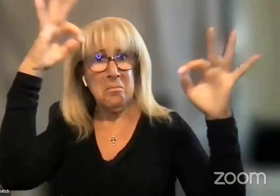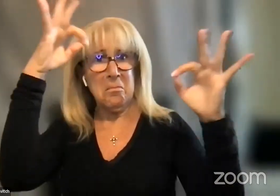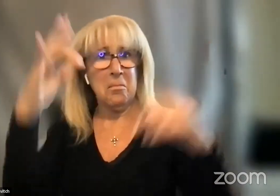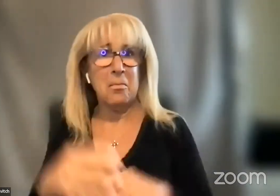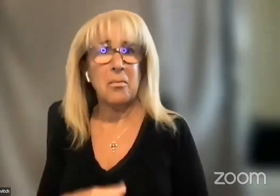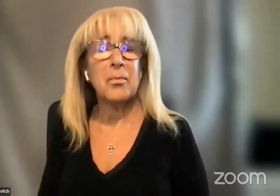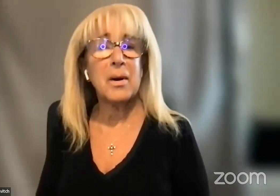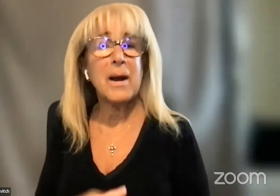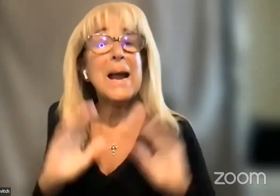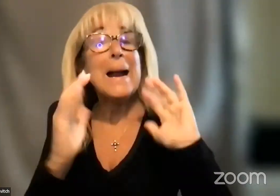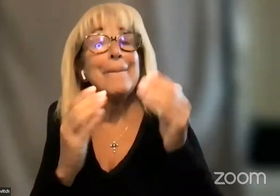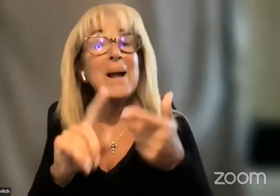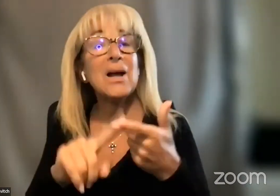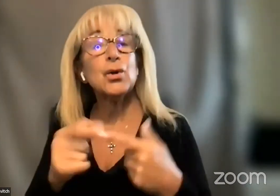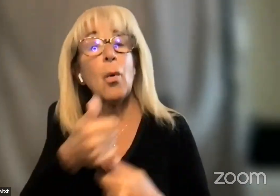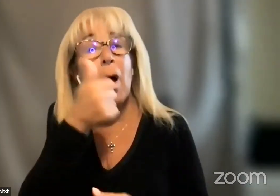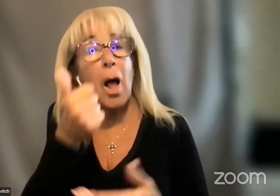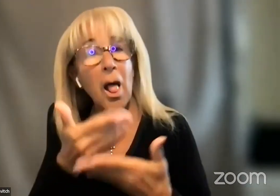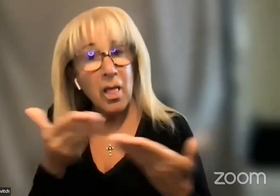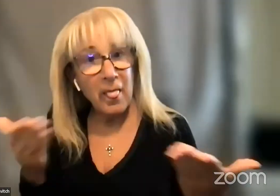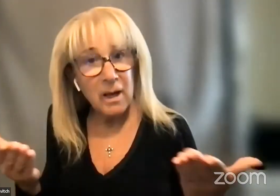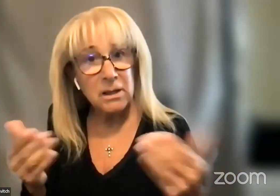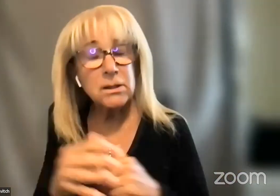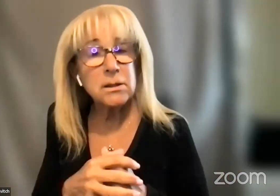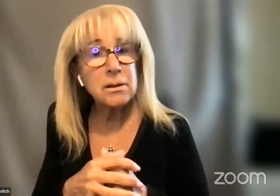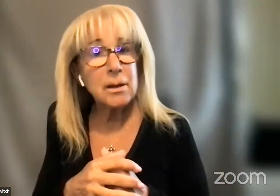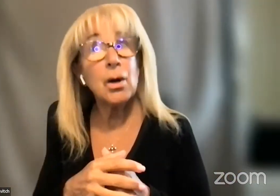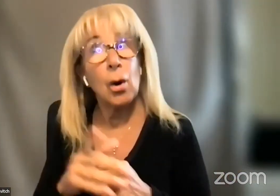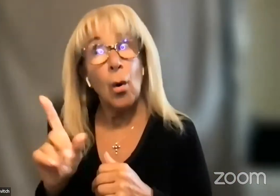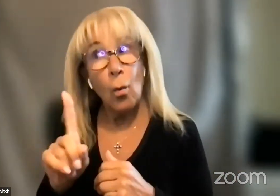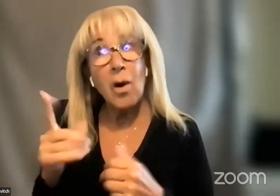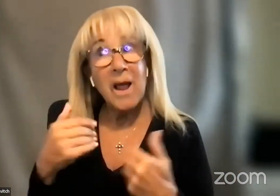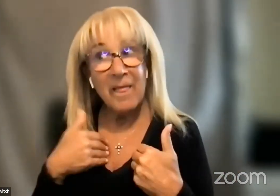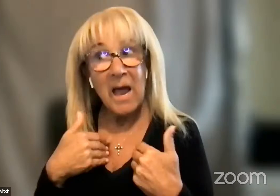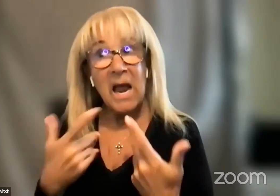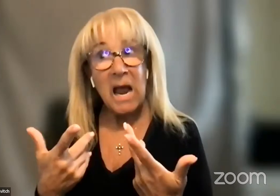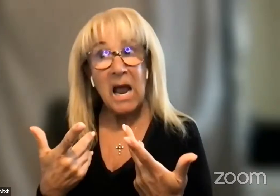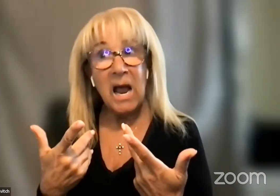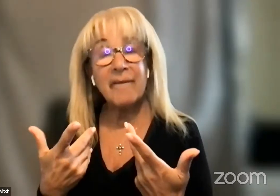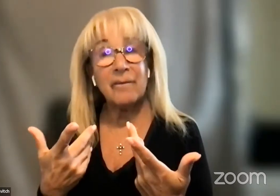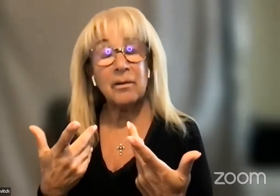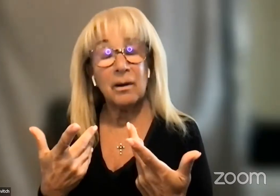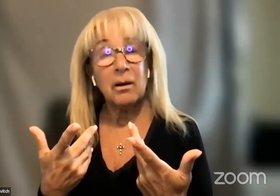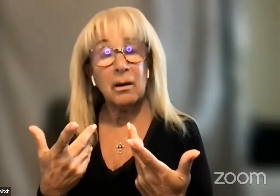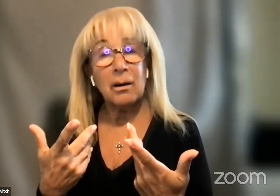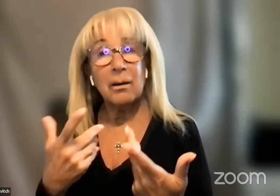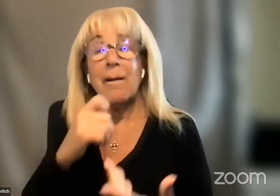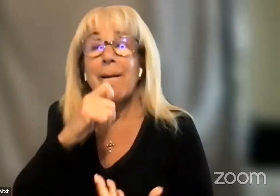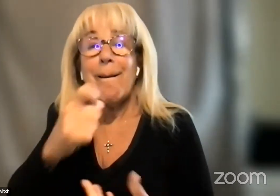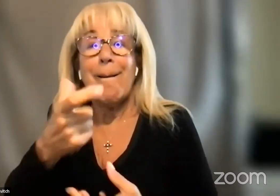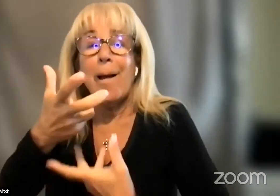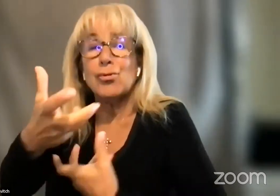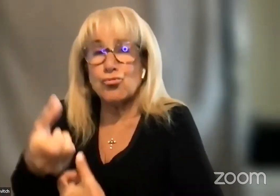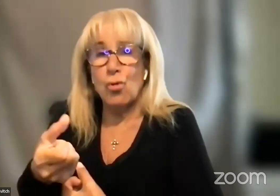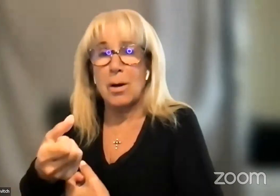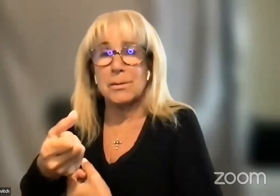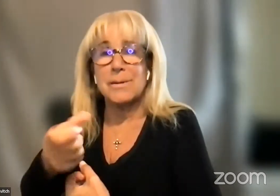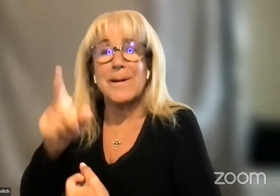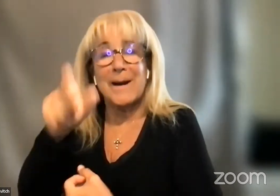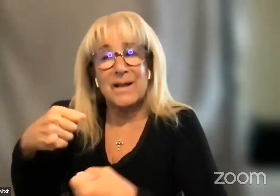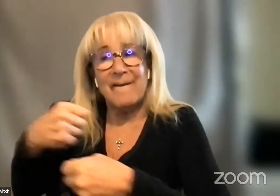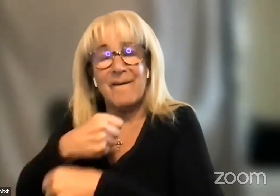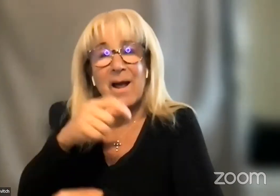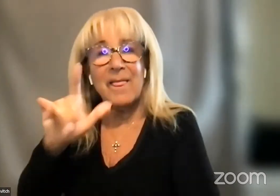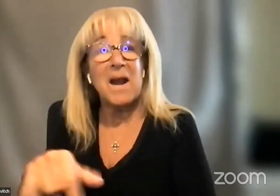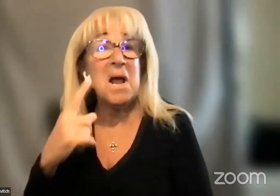compared to other things where there really are sources of distrust that I do understand. All right, so I think we'll